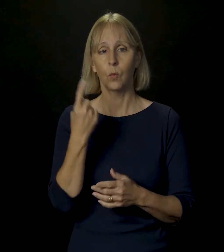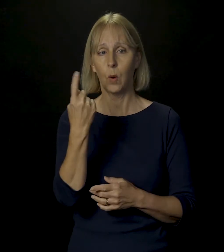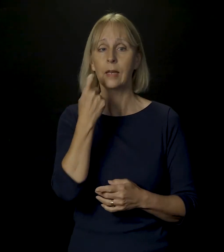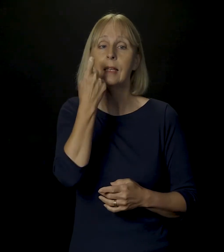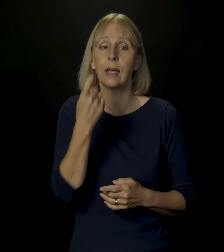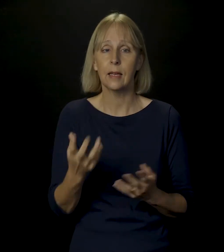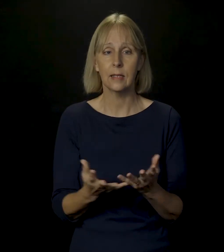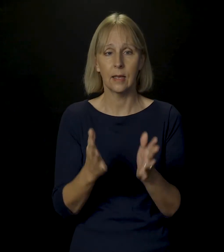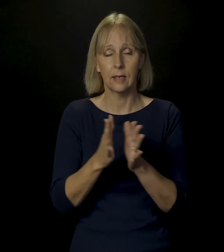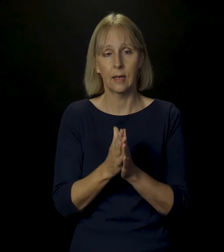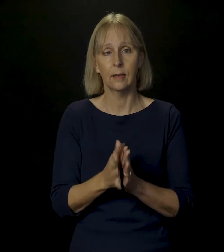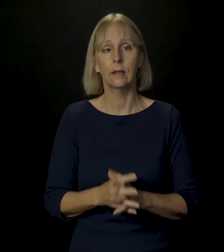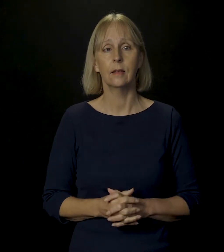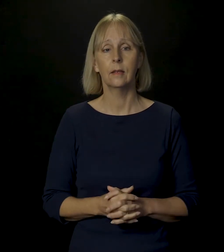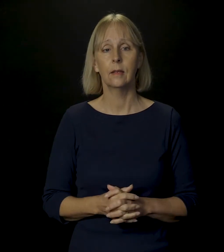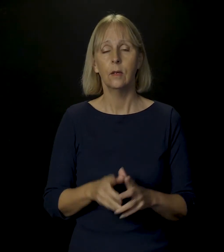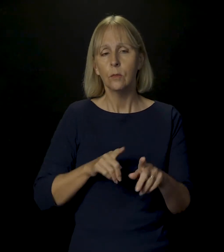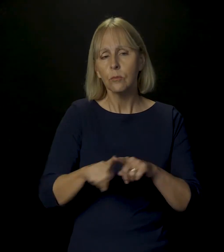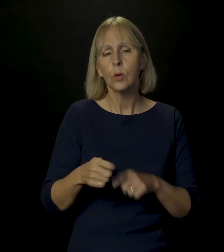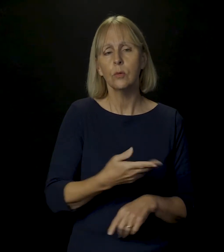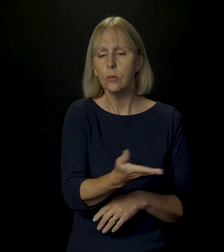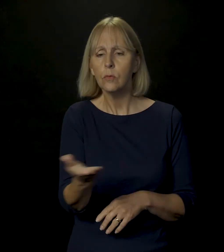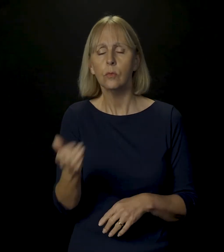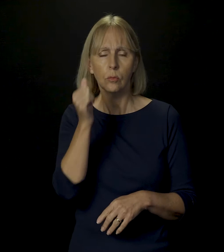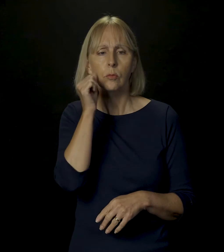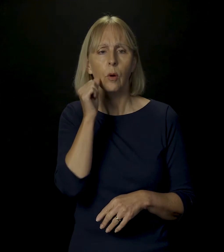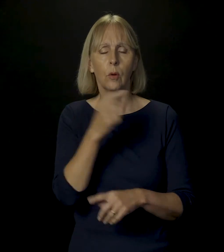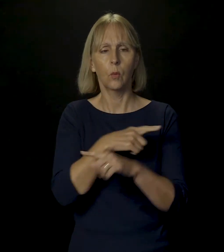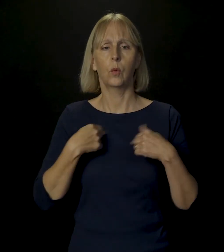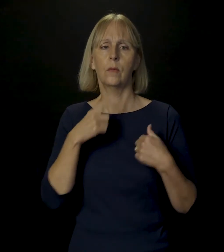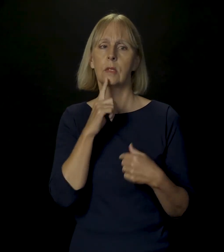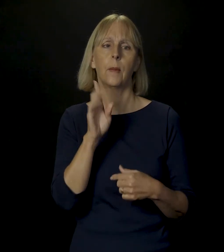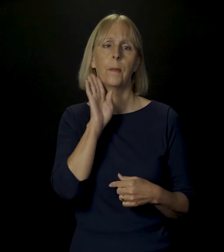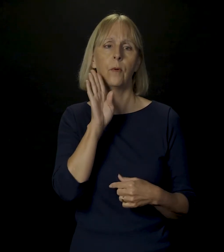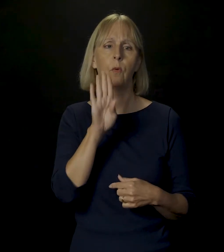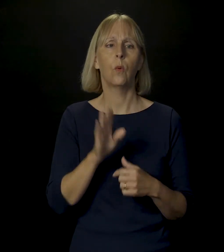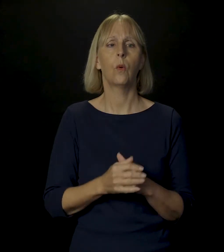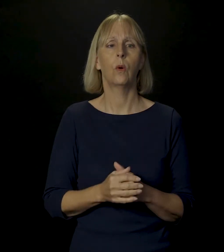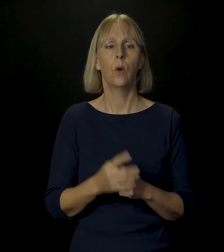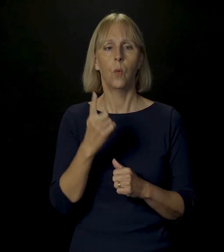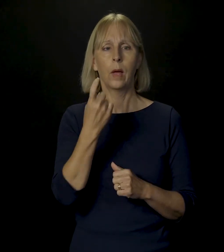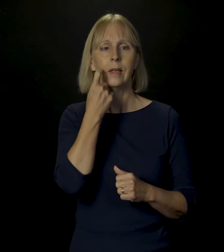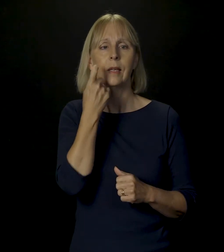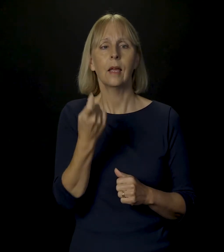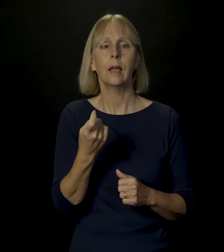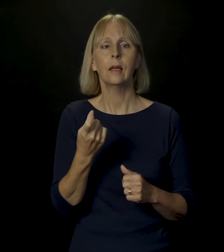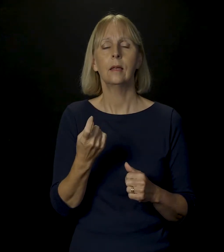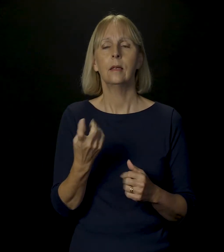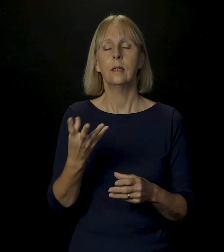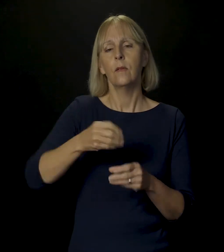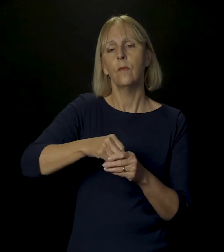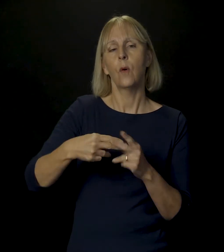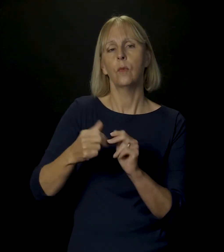And as Many of you Would know And as we mentioned before One Care Is one of One Hope's Partners in Mission